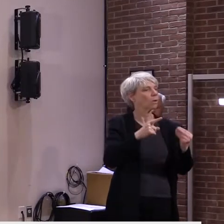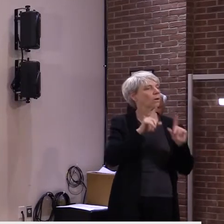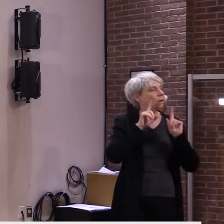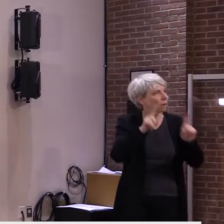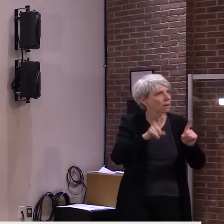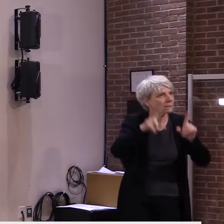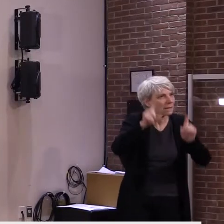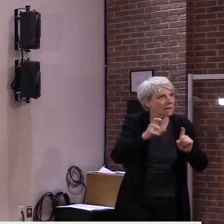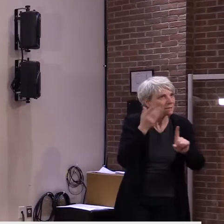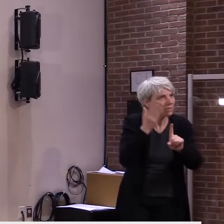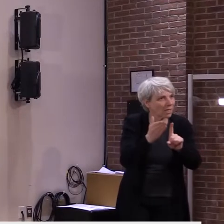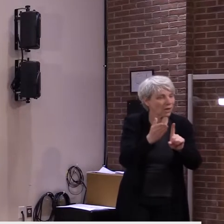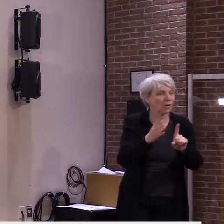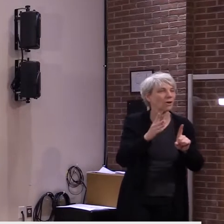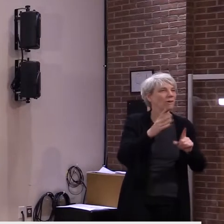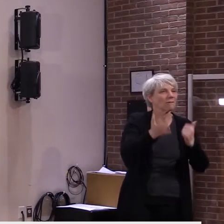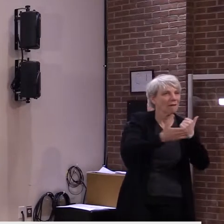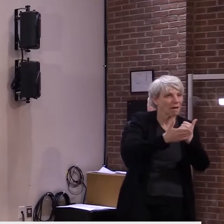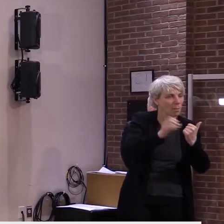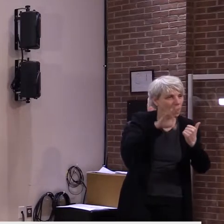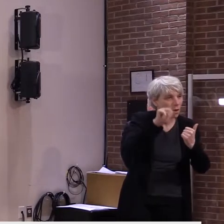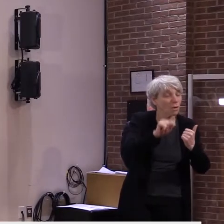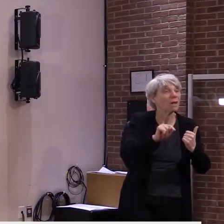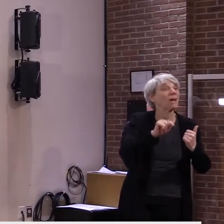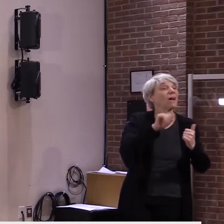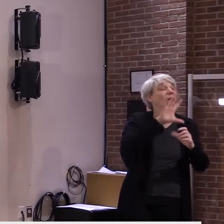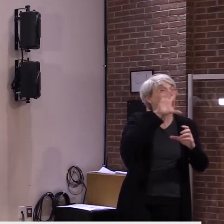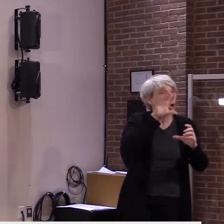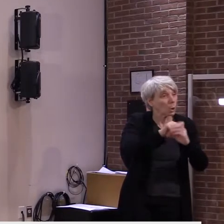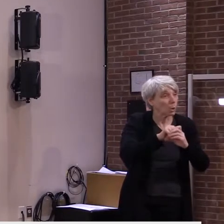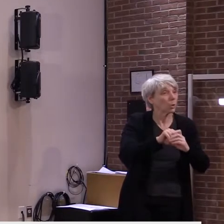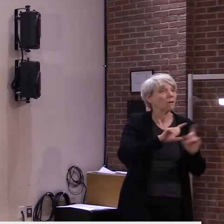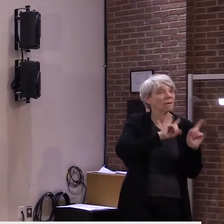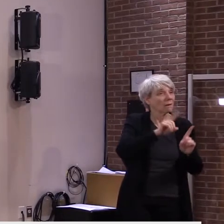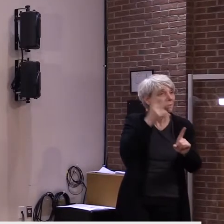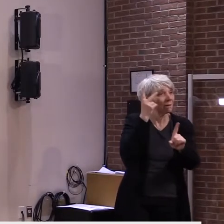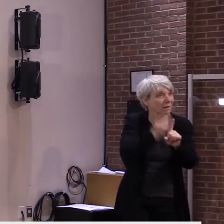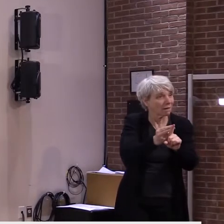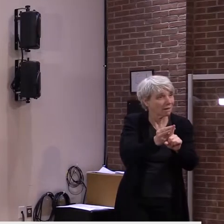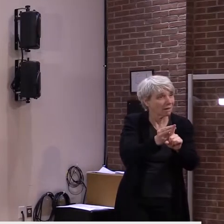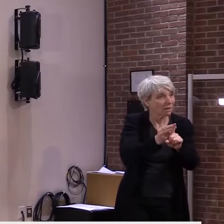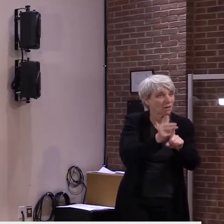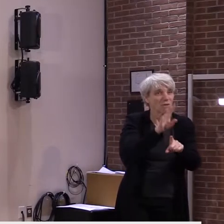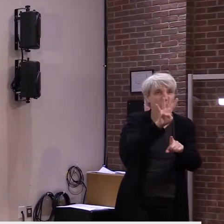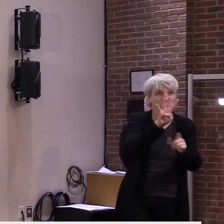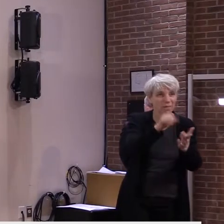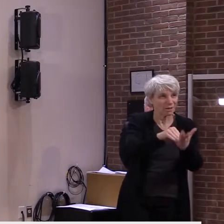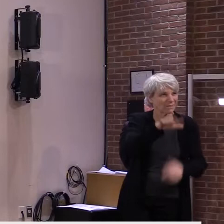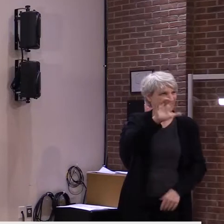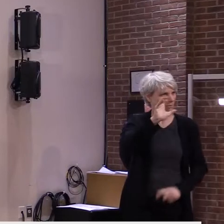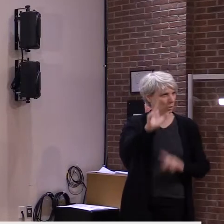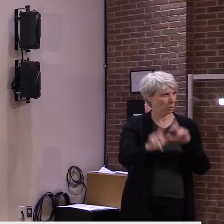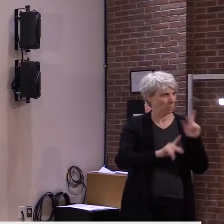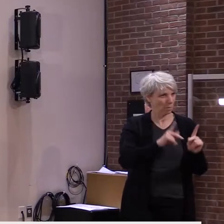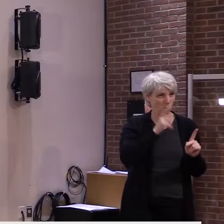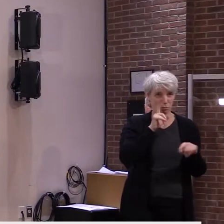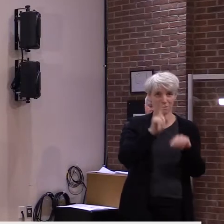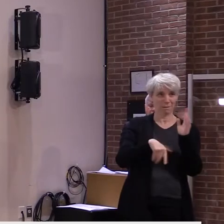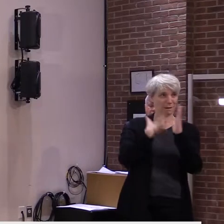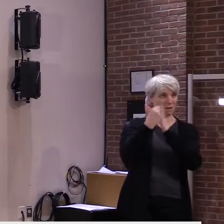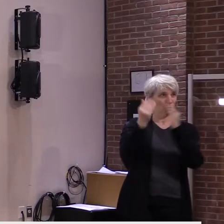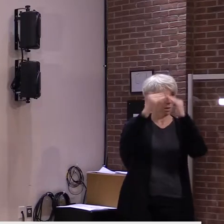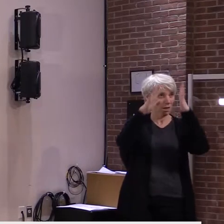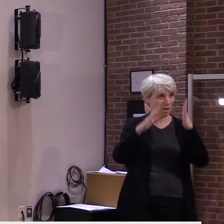capabilities to reach homebound Vermonters with nearly 4,500 vaccinated. And of course, they've taken on a huge